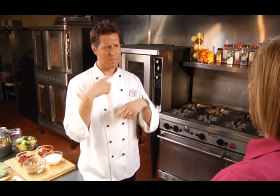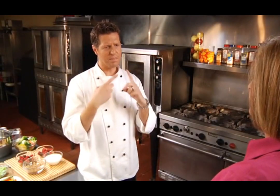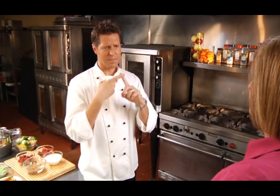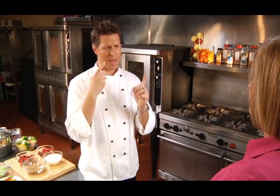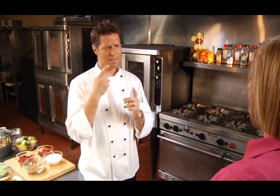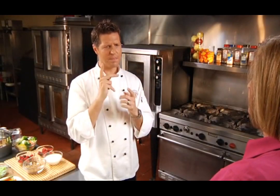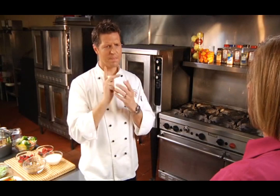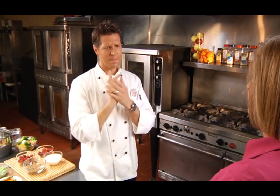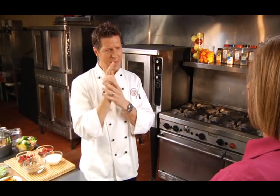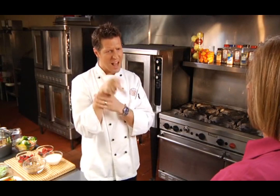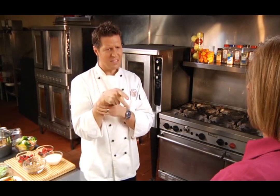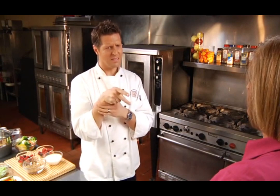What does it mean?